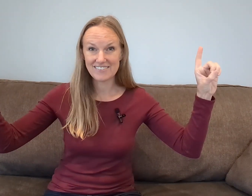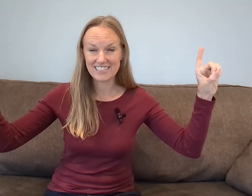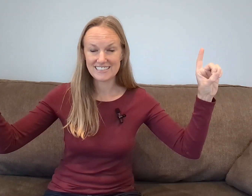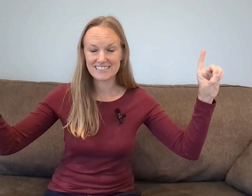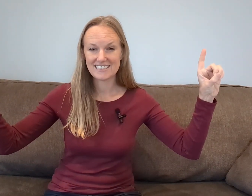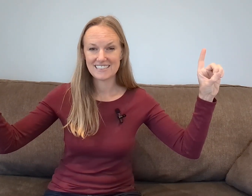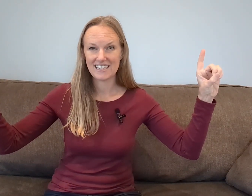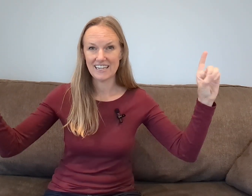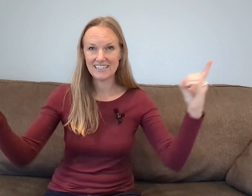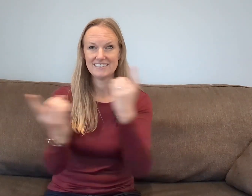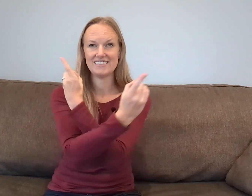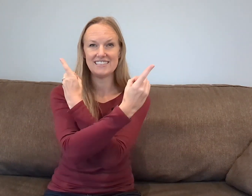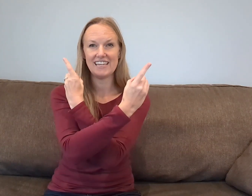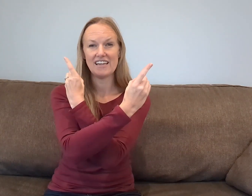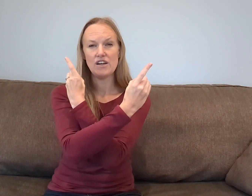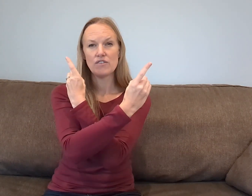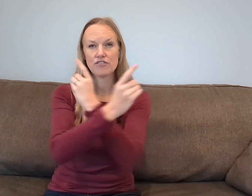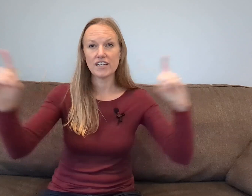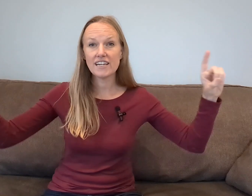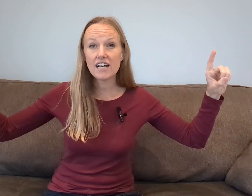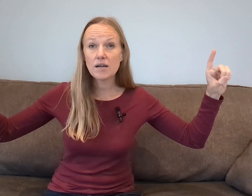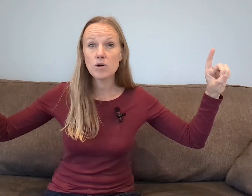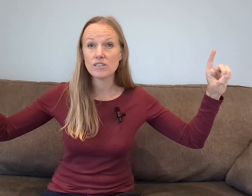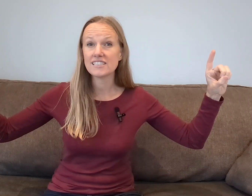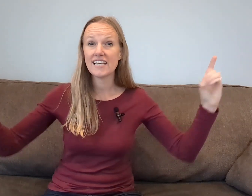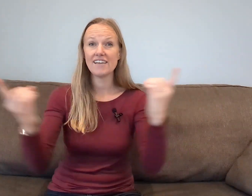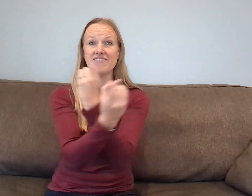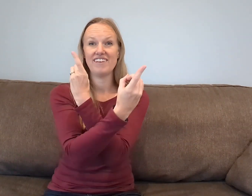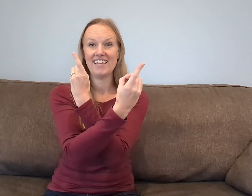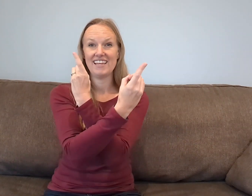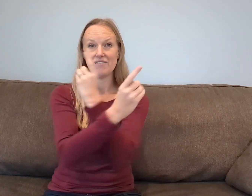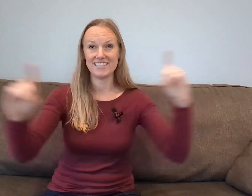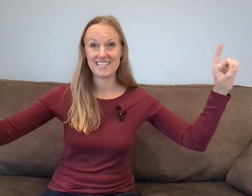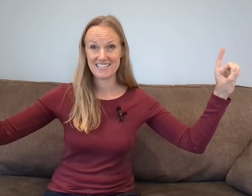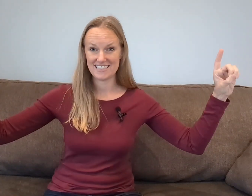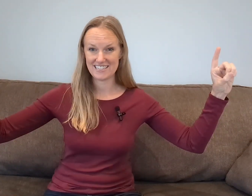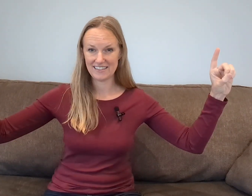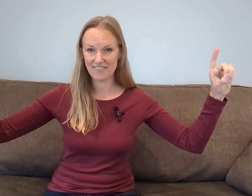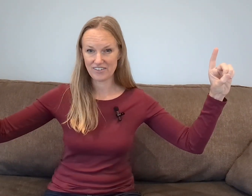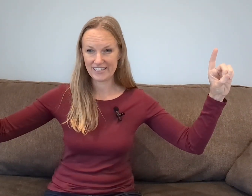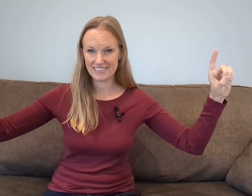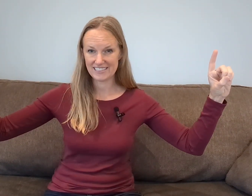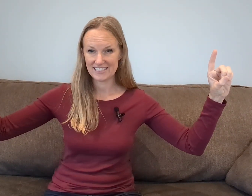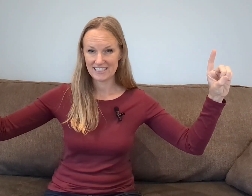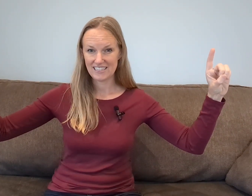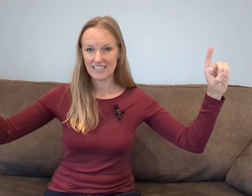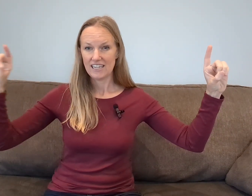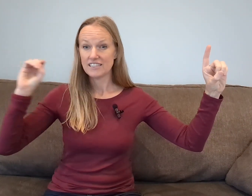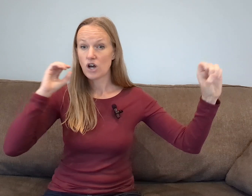Deliverance. Okay, so just like freedom or safe with D's. Deliverance is